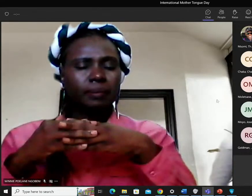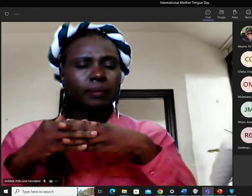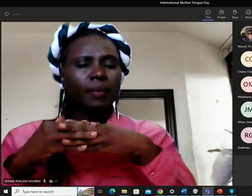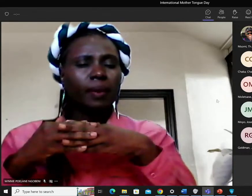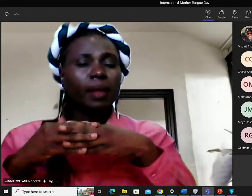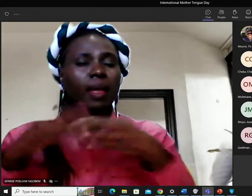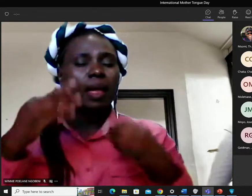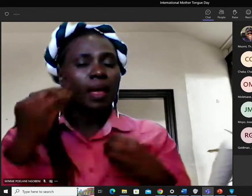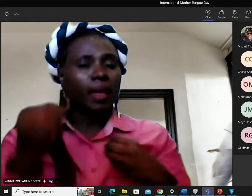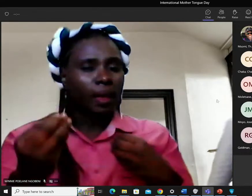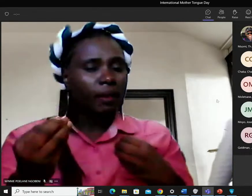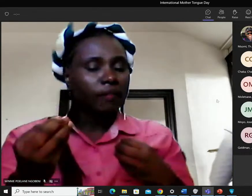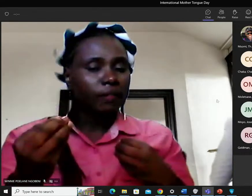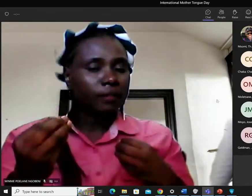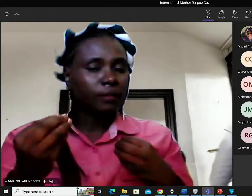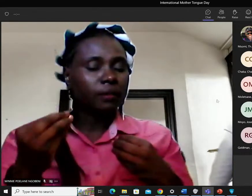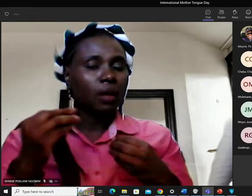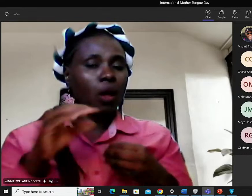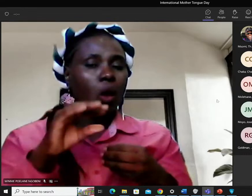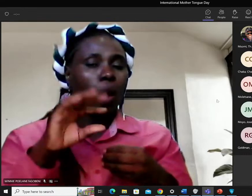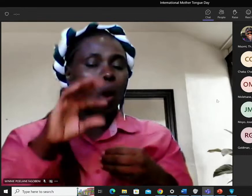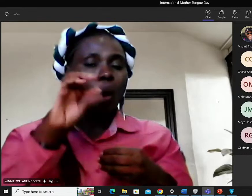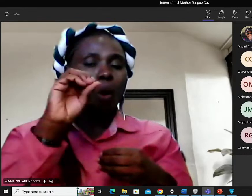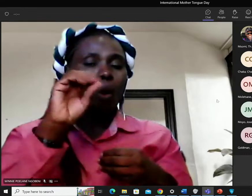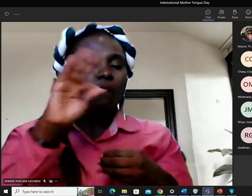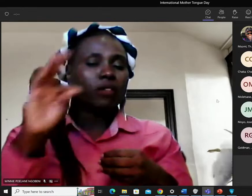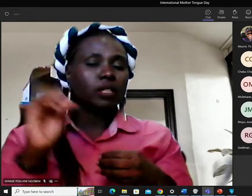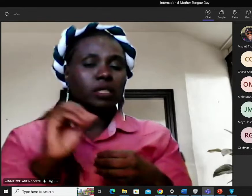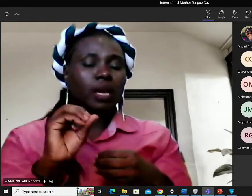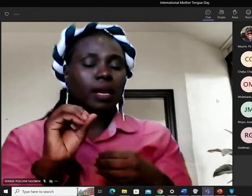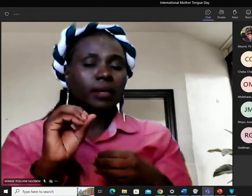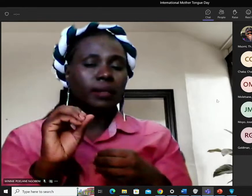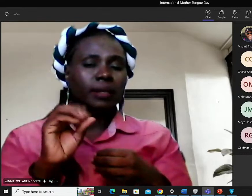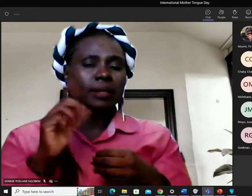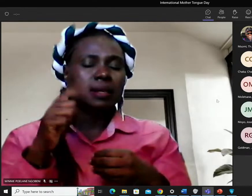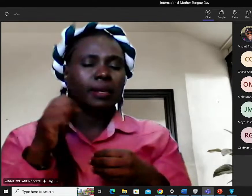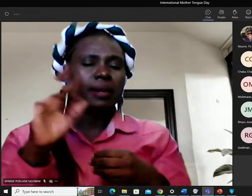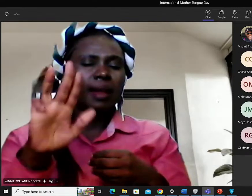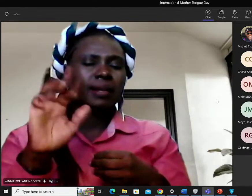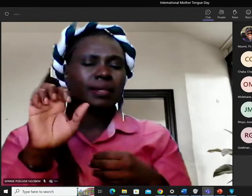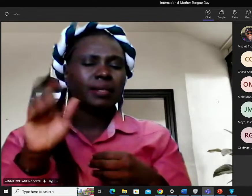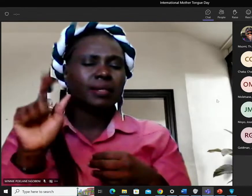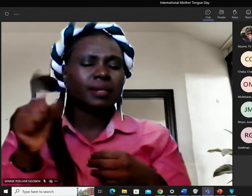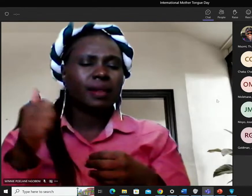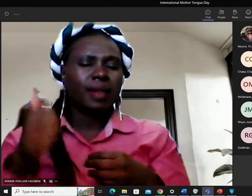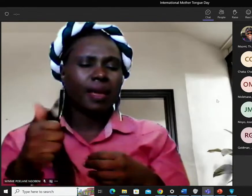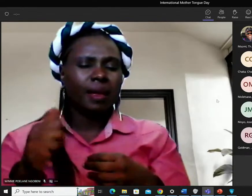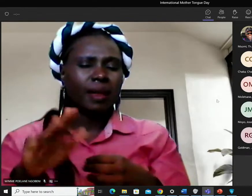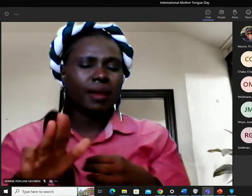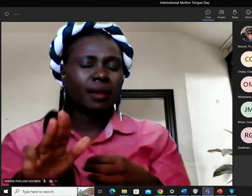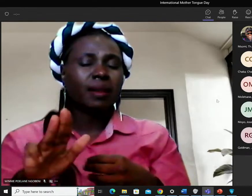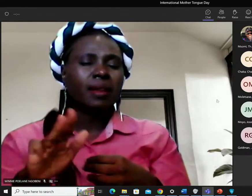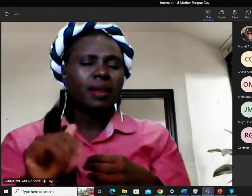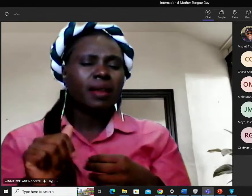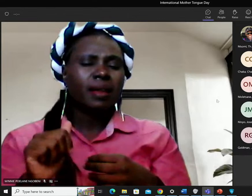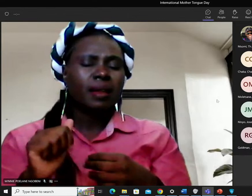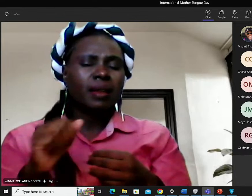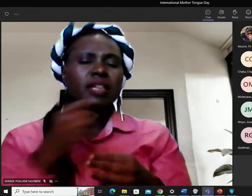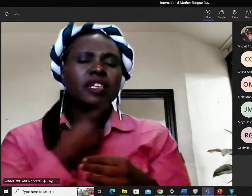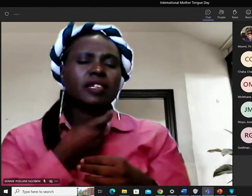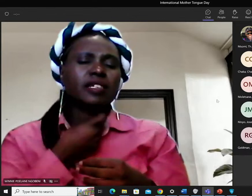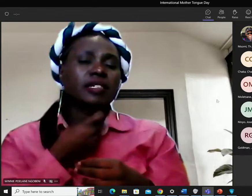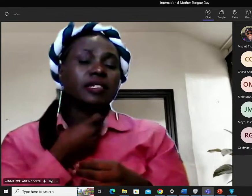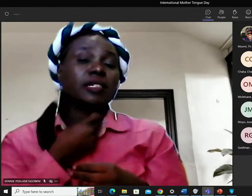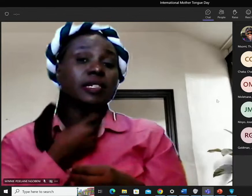America, and Official Languages Act in 1969 in Canada that have been established in English and